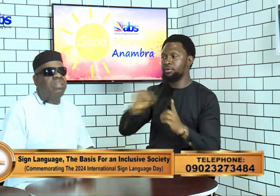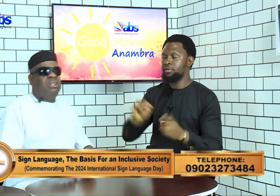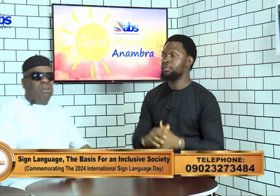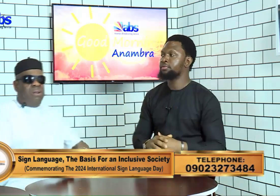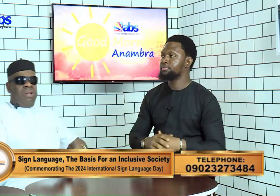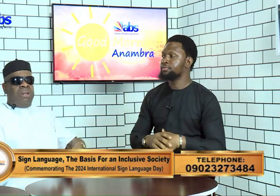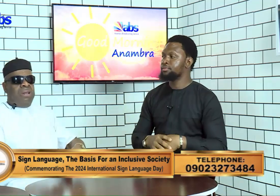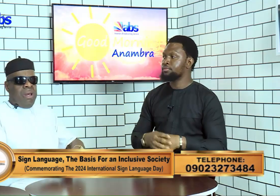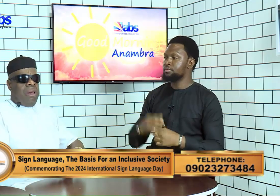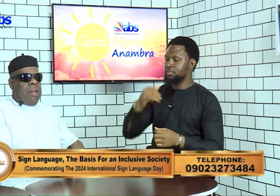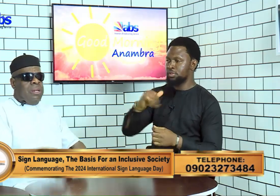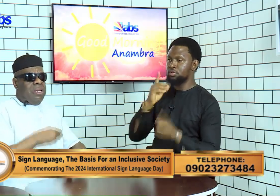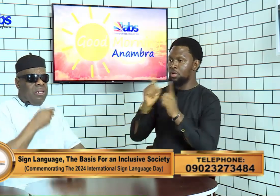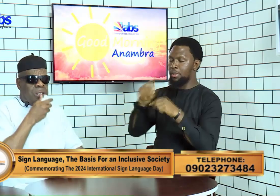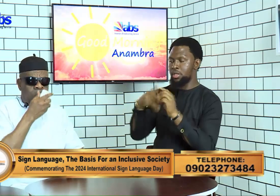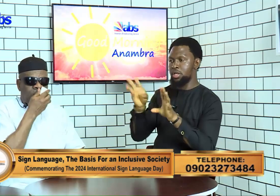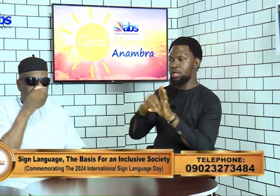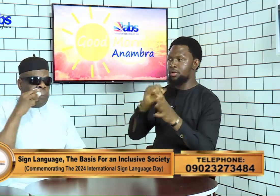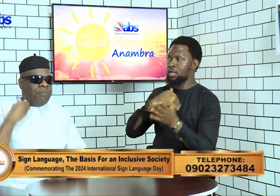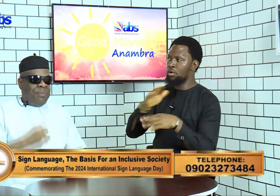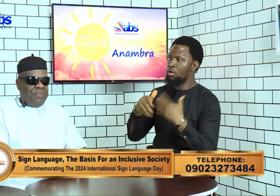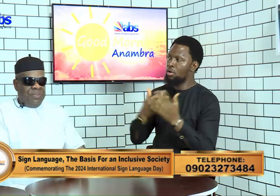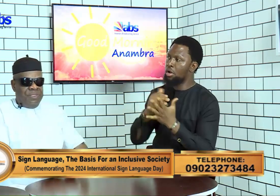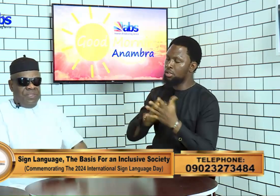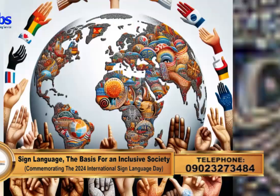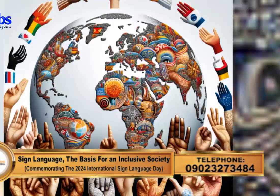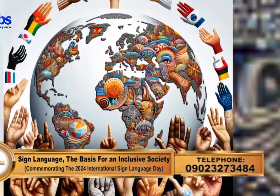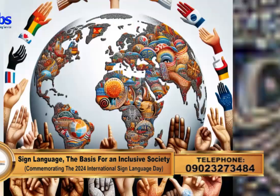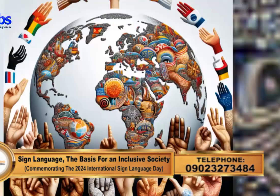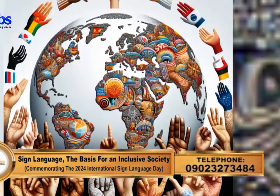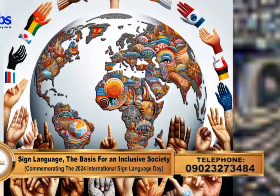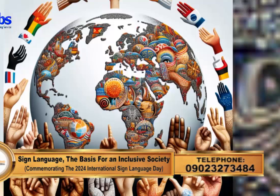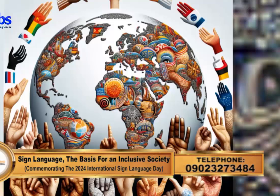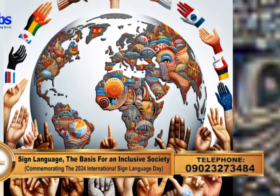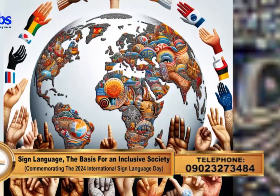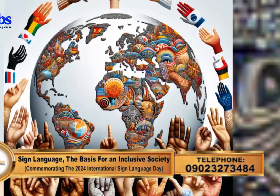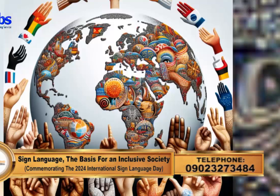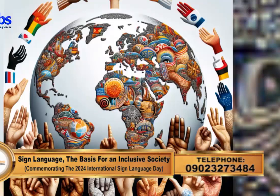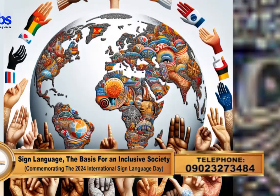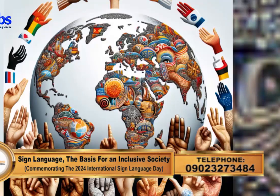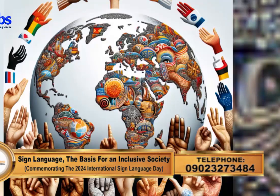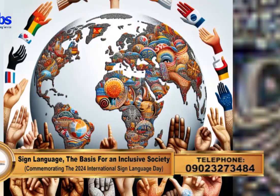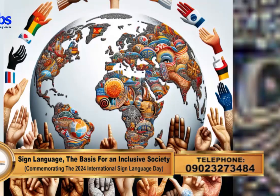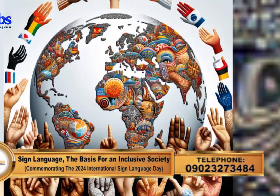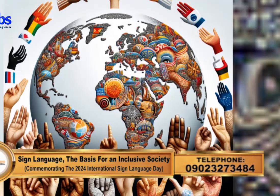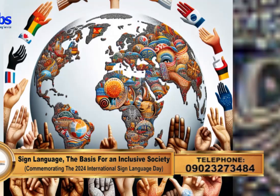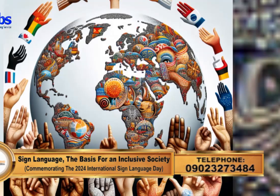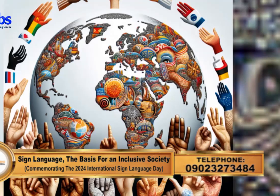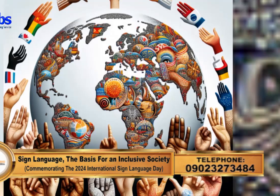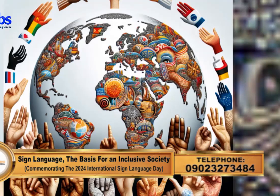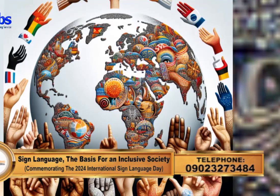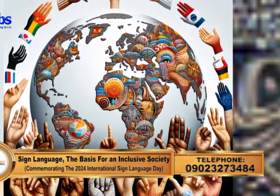Okay, so still talking about the inclusiveness and all that, we've talked about the right law in Anambra State,